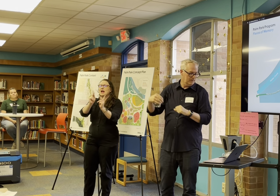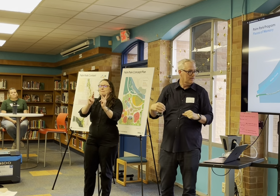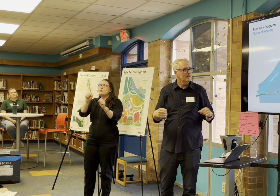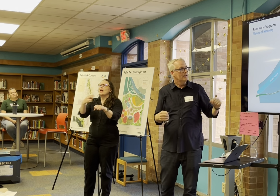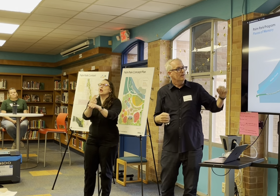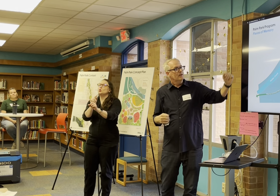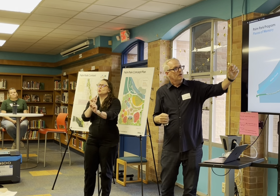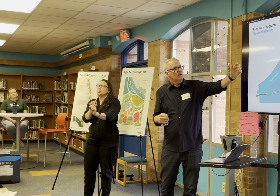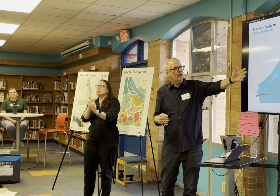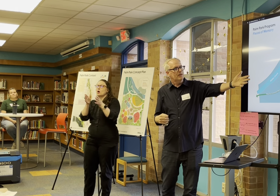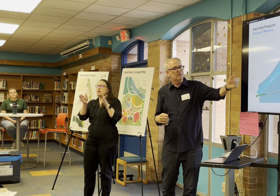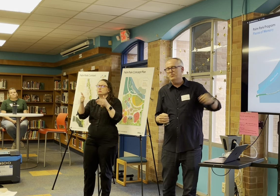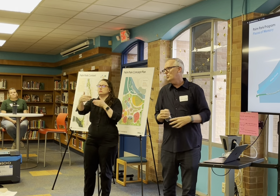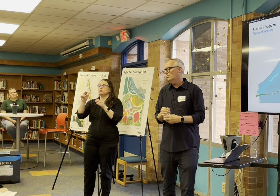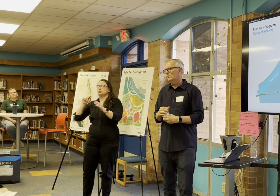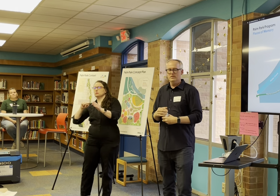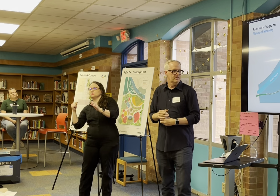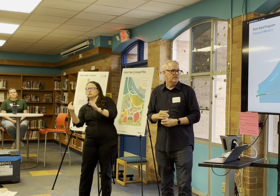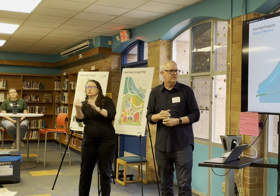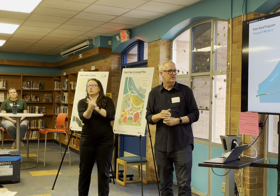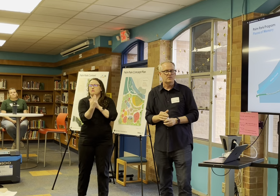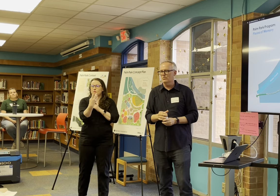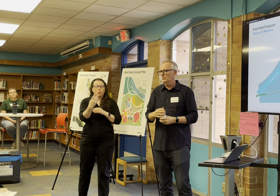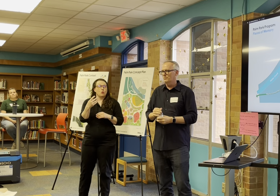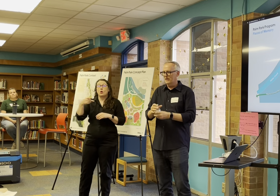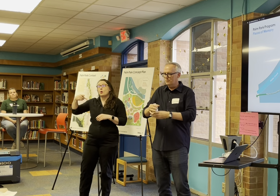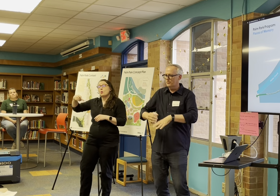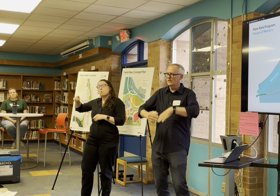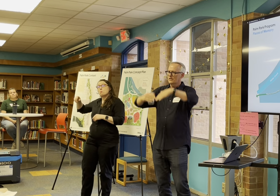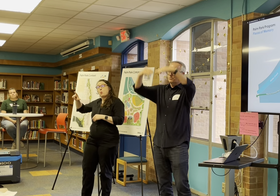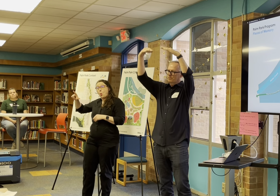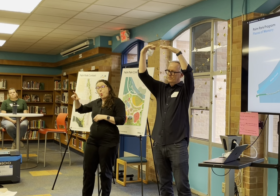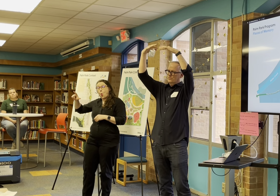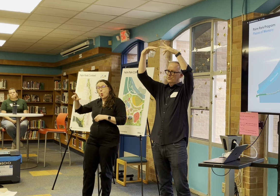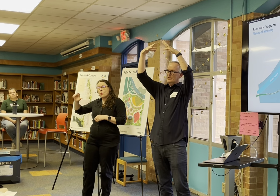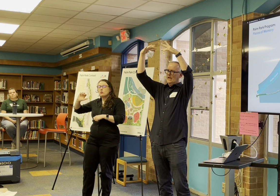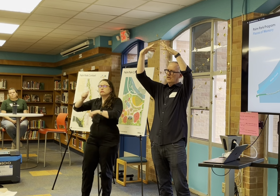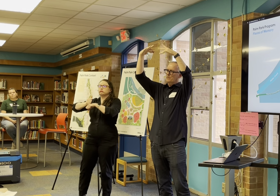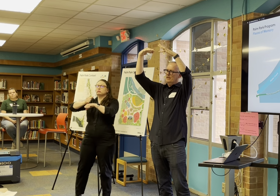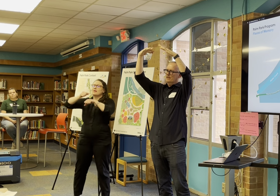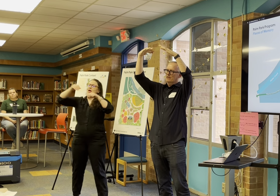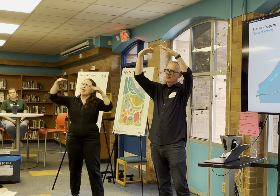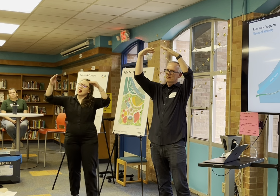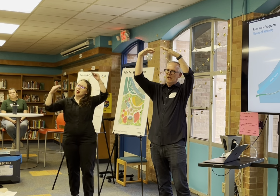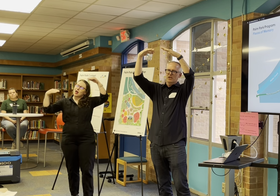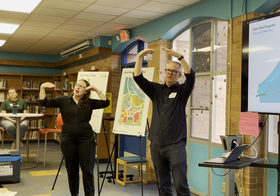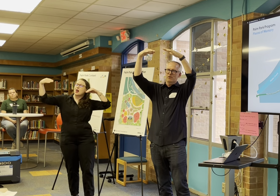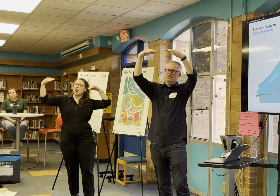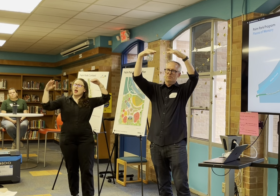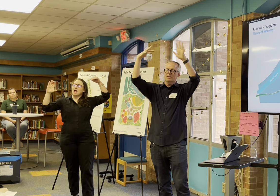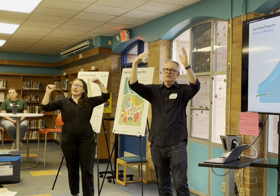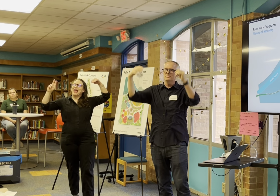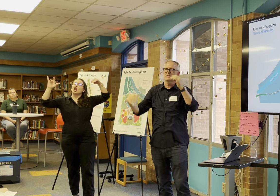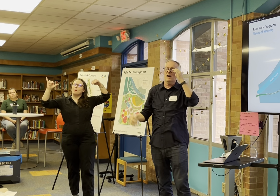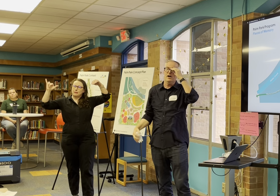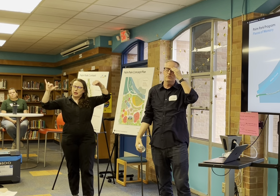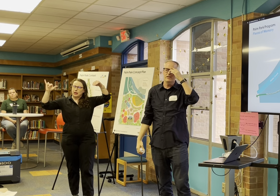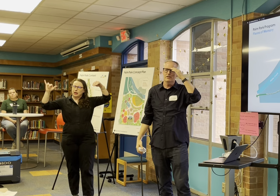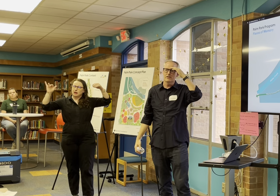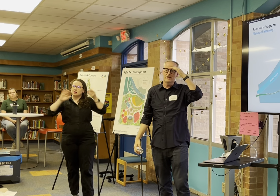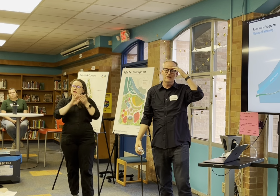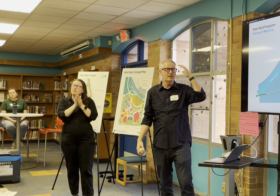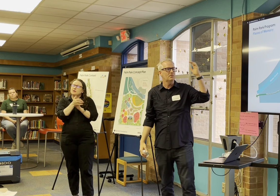side of it. And then the pool is this, by putting a really animating canopy over it, becomes the